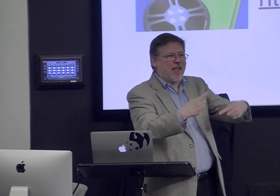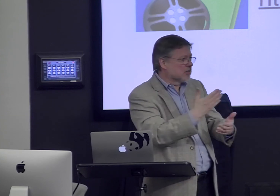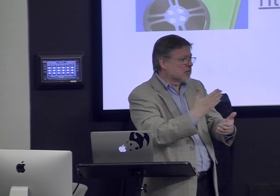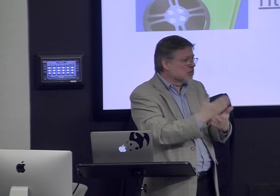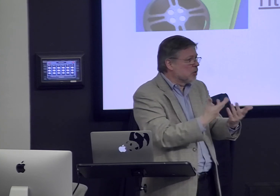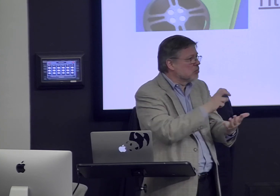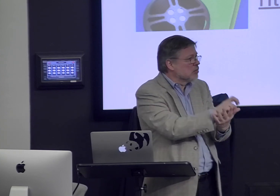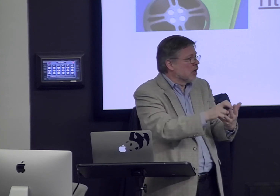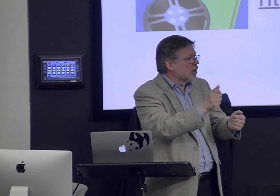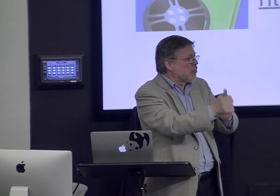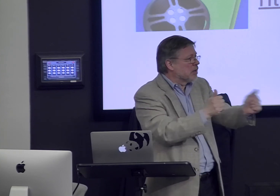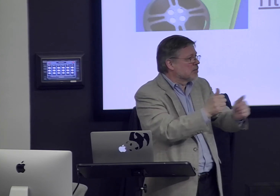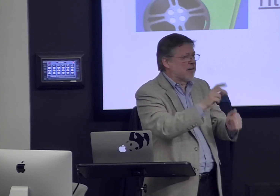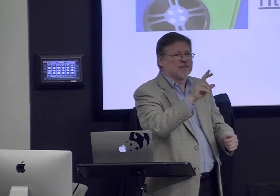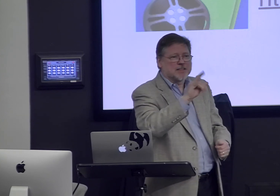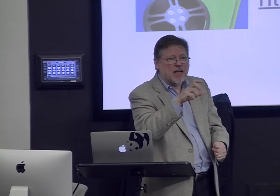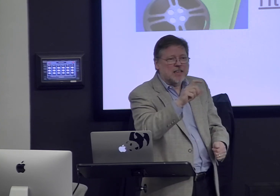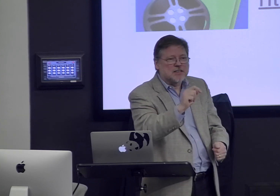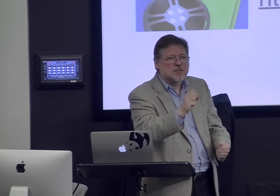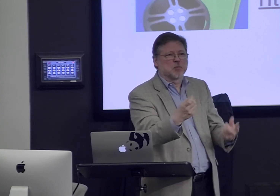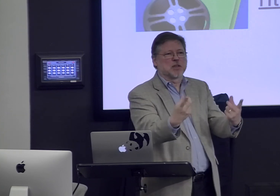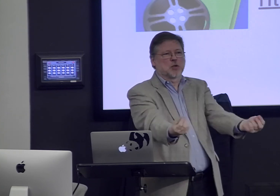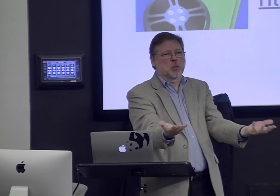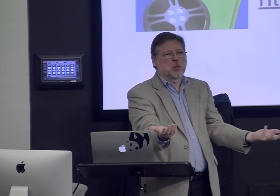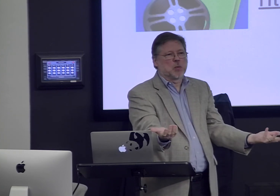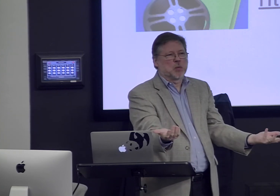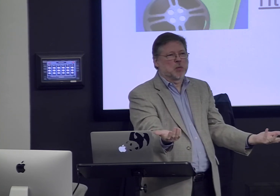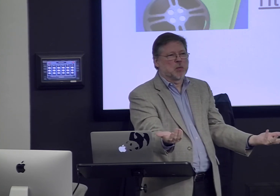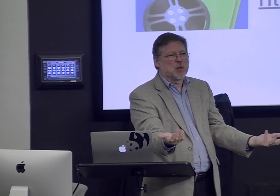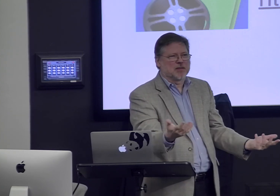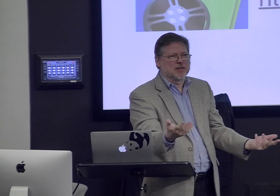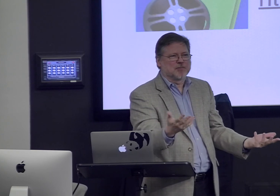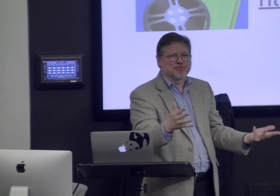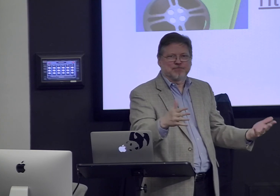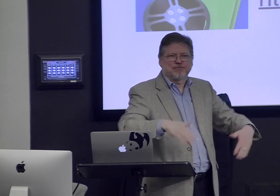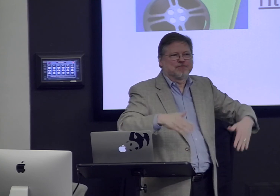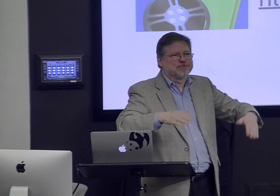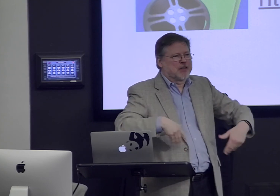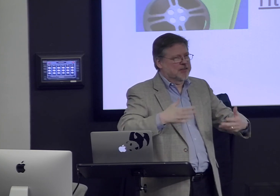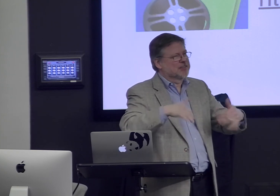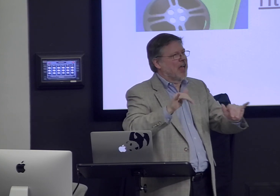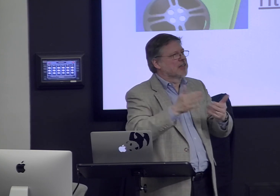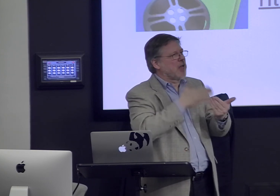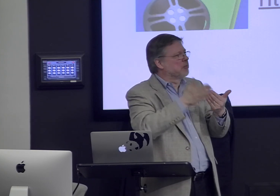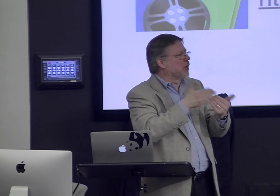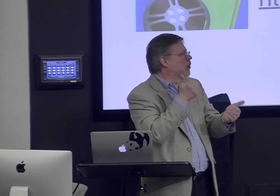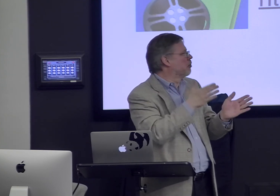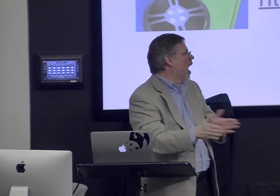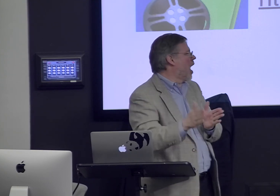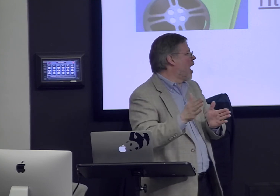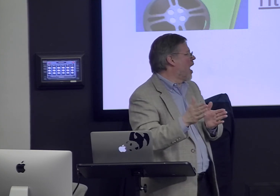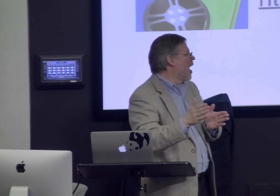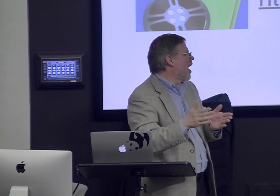not the nature of international communication. And it also raises issues of recognizing